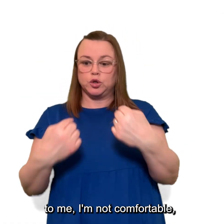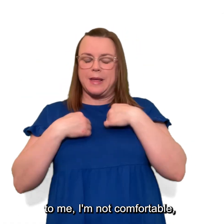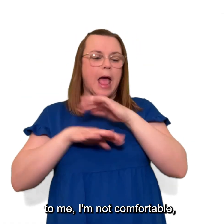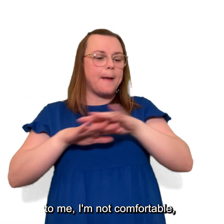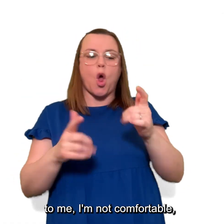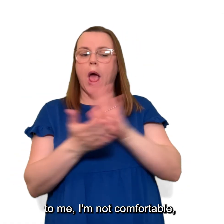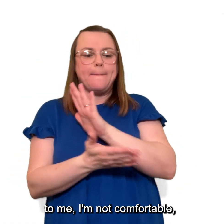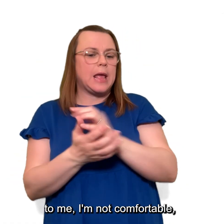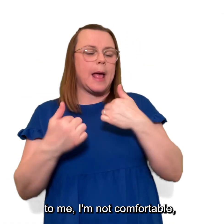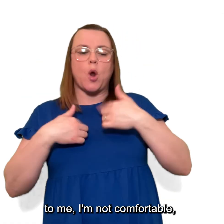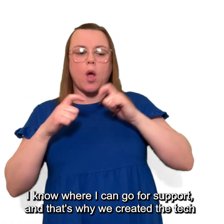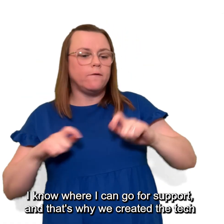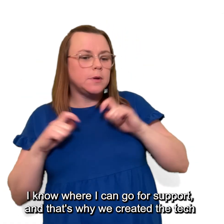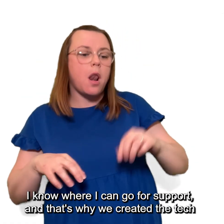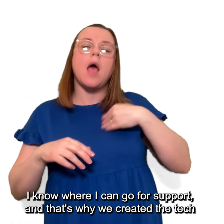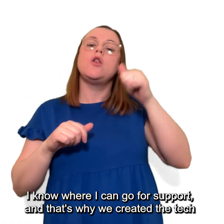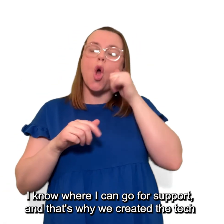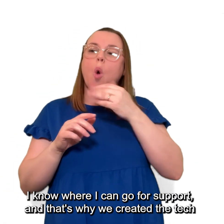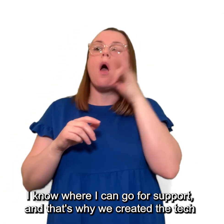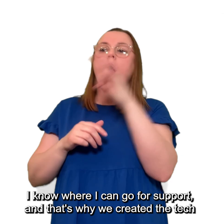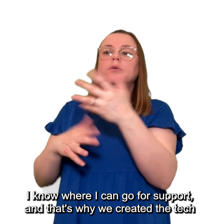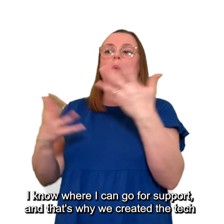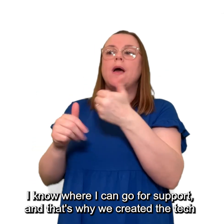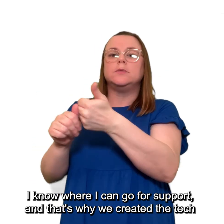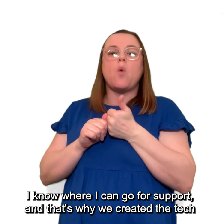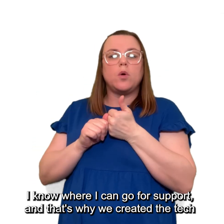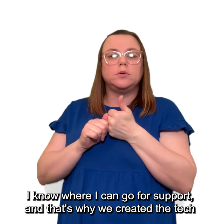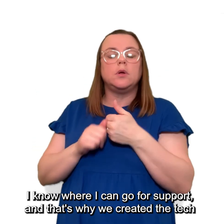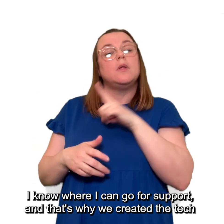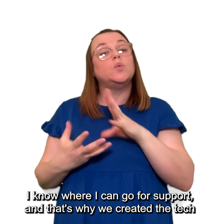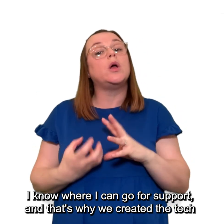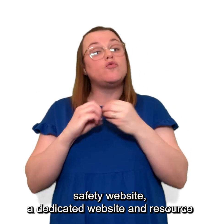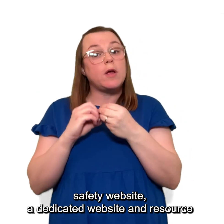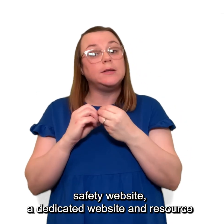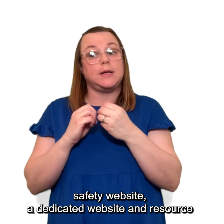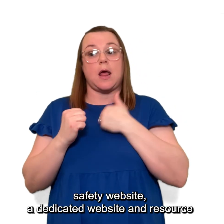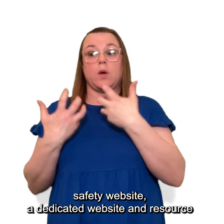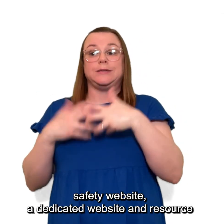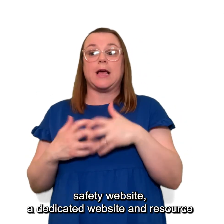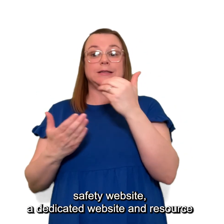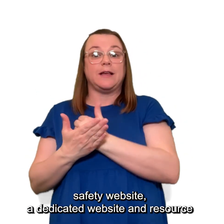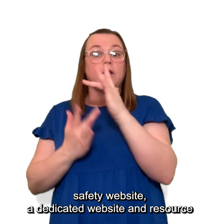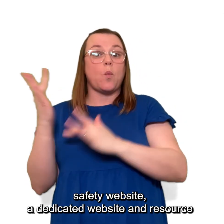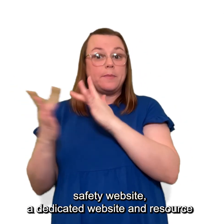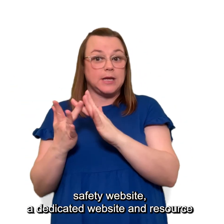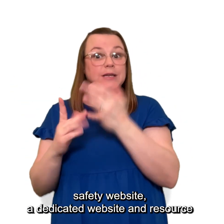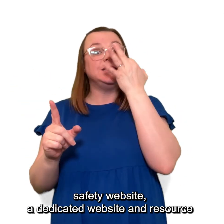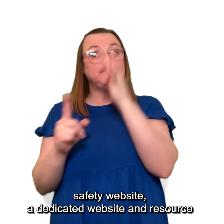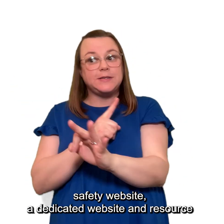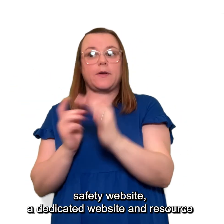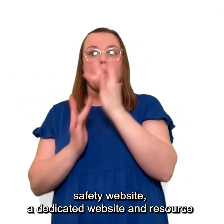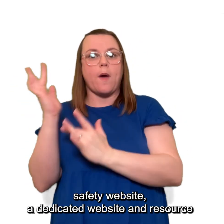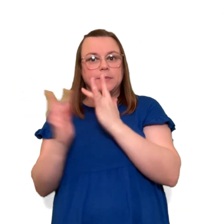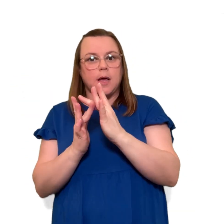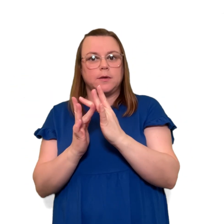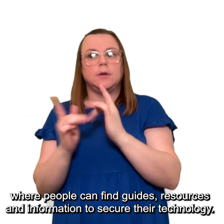to me, I'm not comfortable, I know where I can go for support. And that's why we created the Tech Safety website, a dedicated website